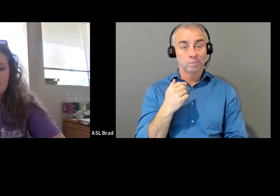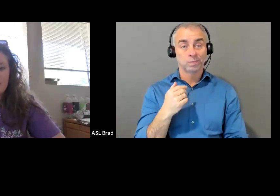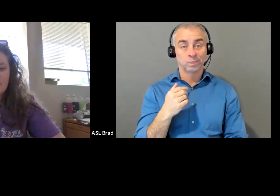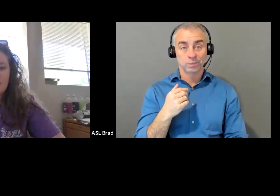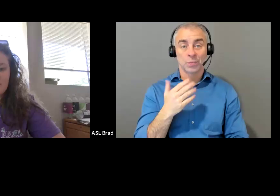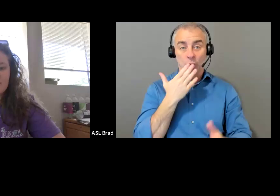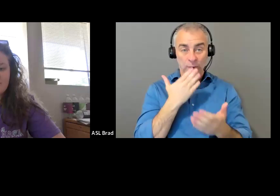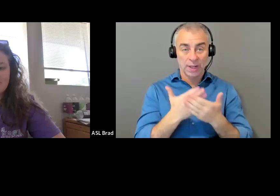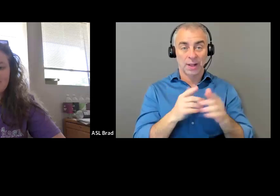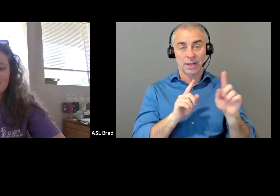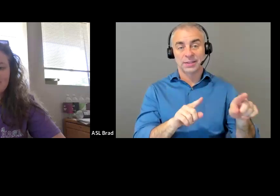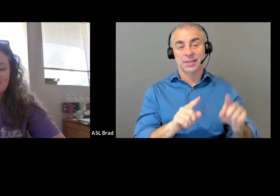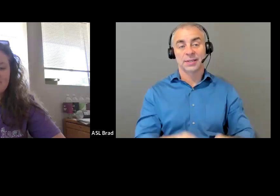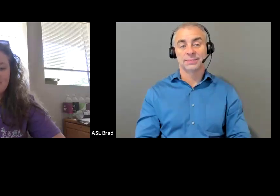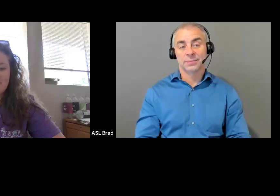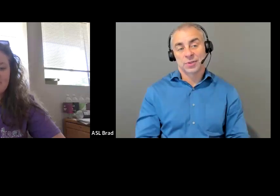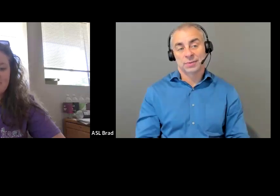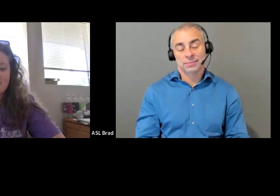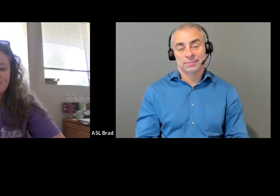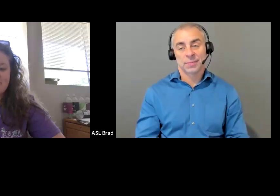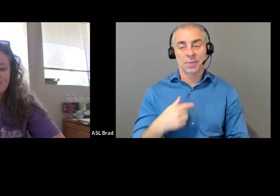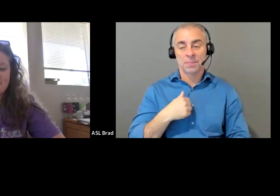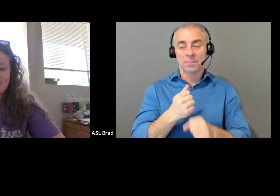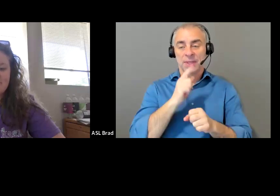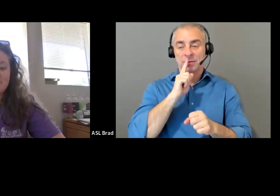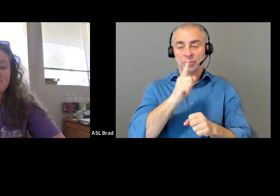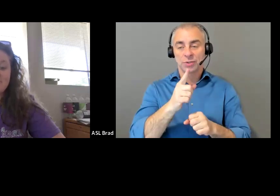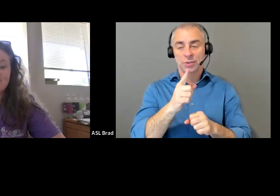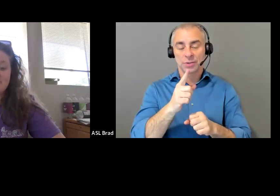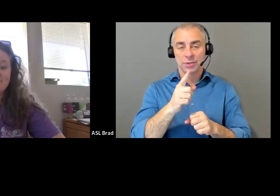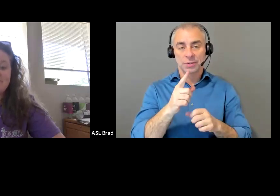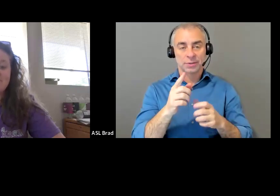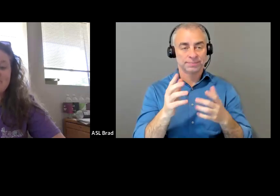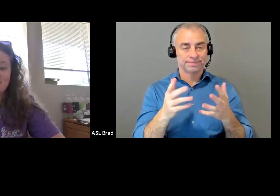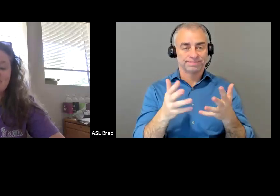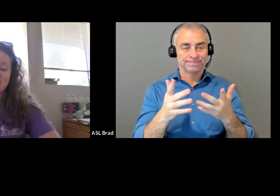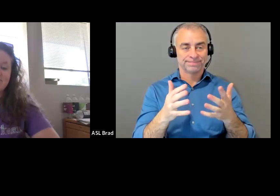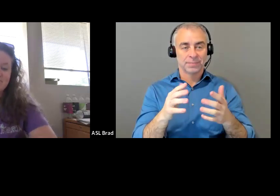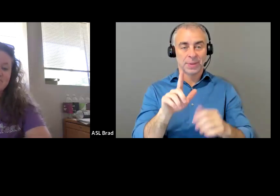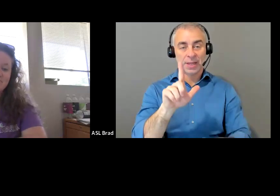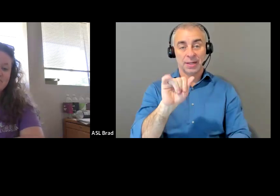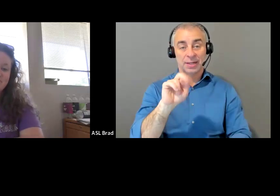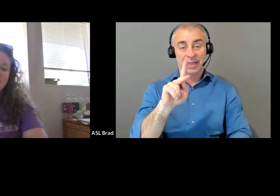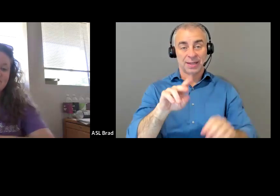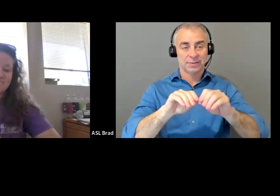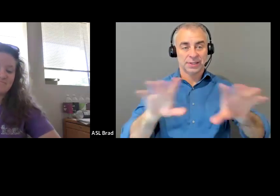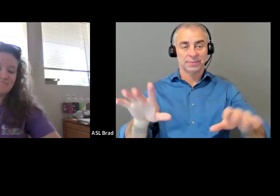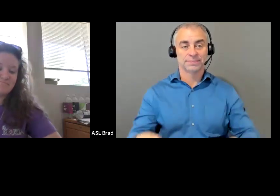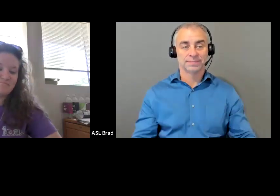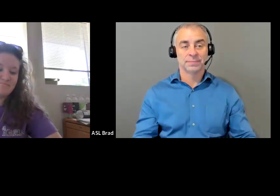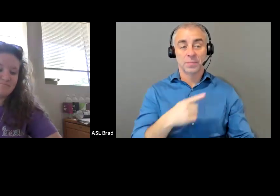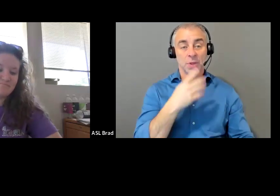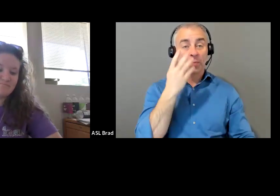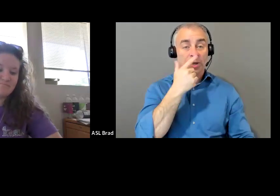well attended. So I'll make sure to get the links out for that. It was